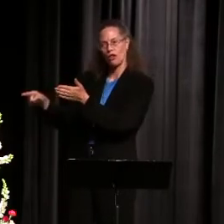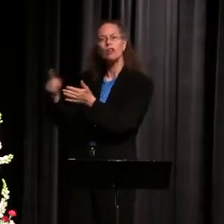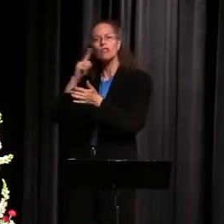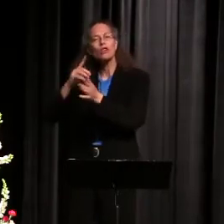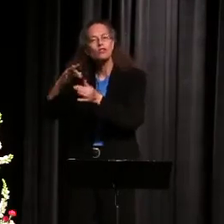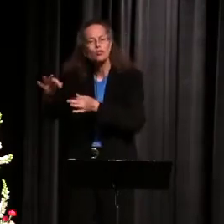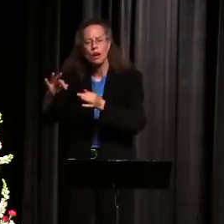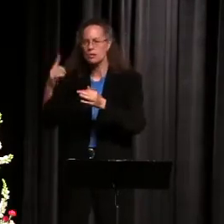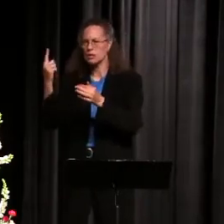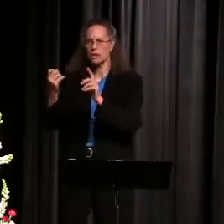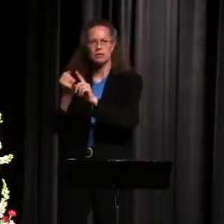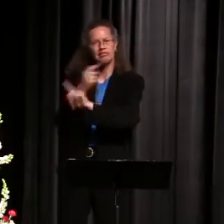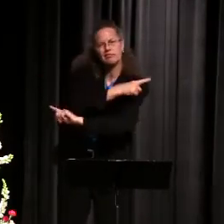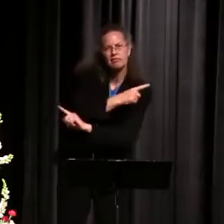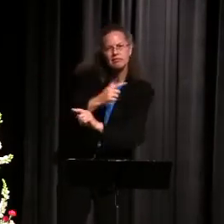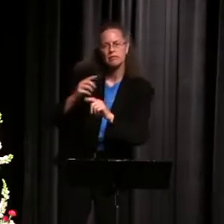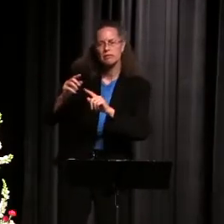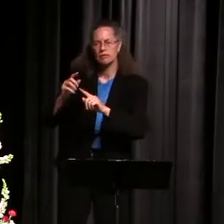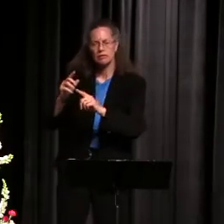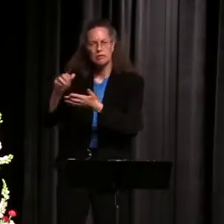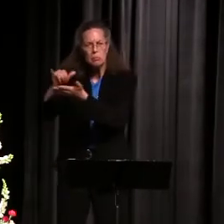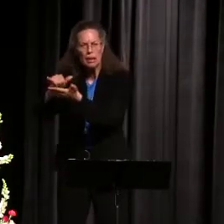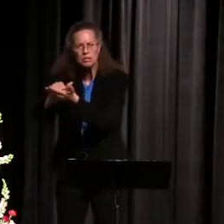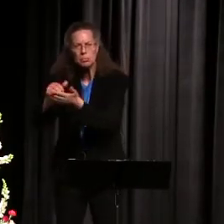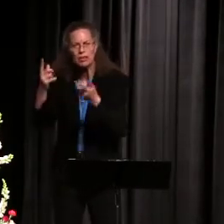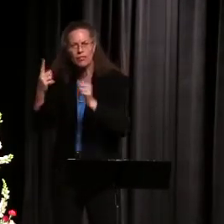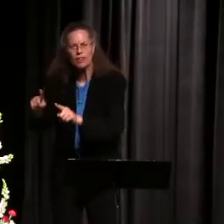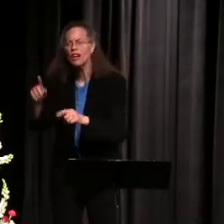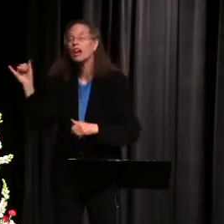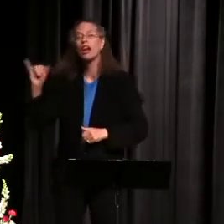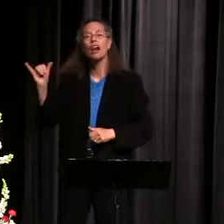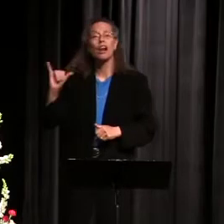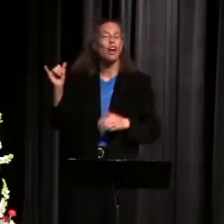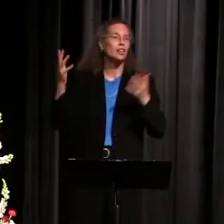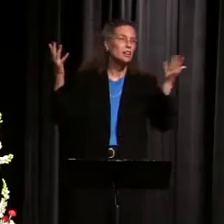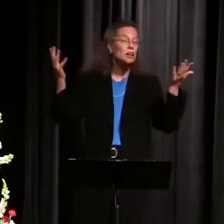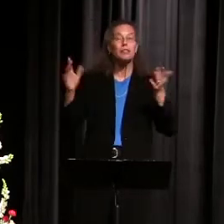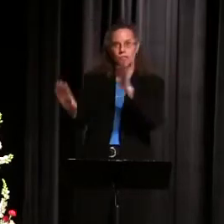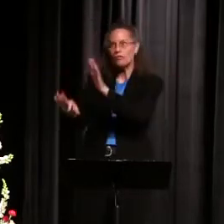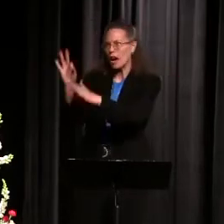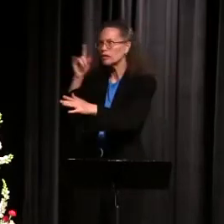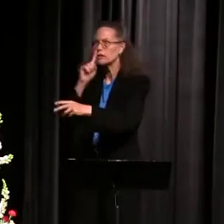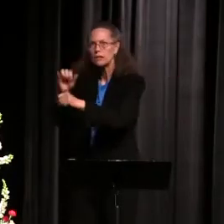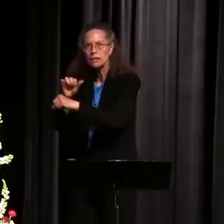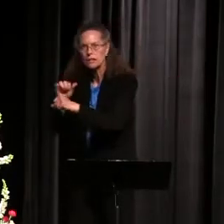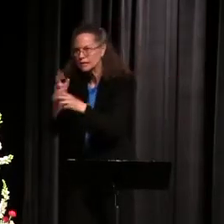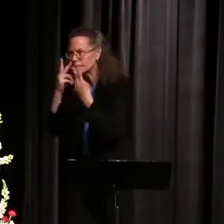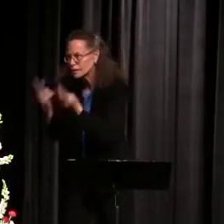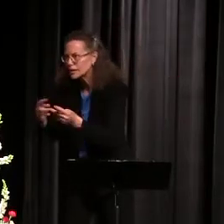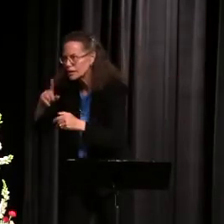entirely unpredictable, extremely improbable events, like finding an actual black swan.